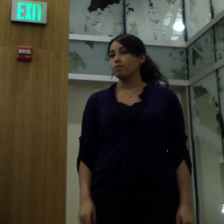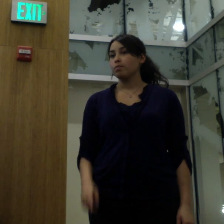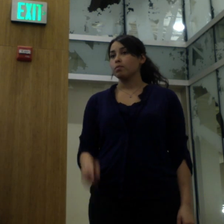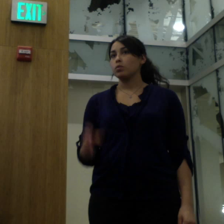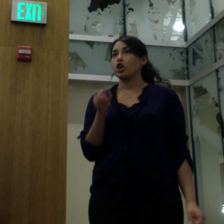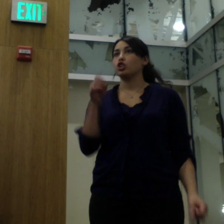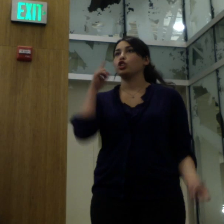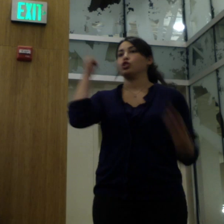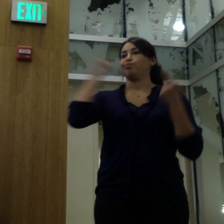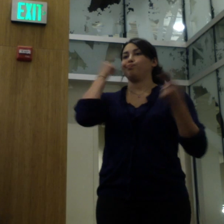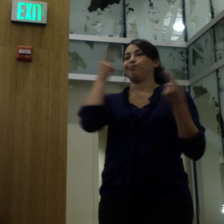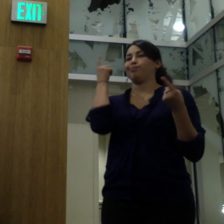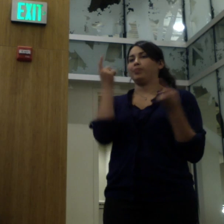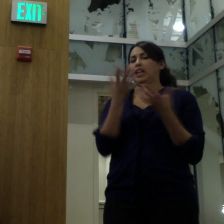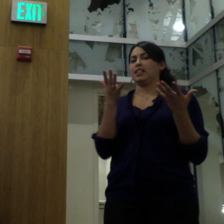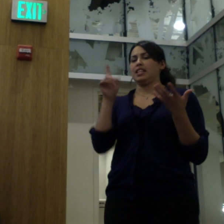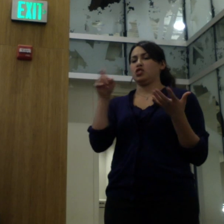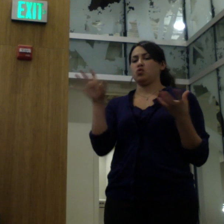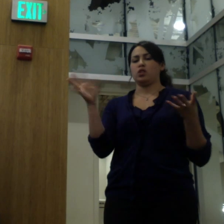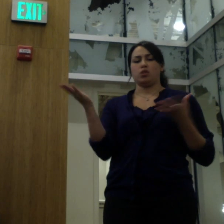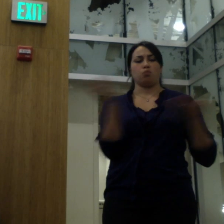thinking of things to take,